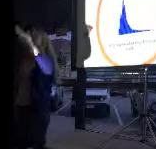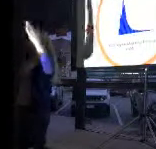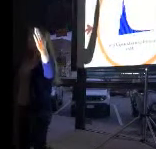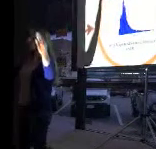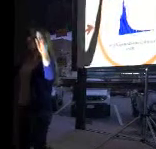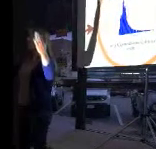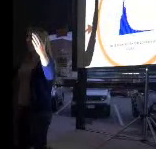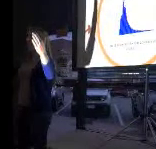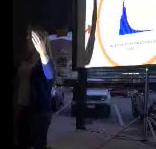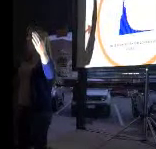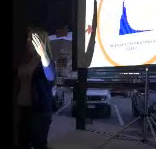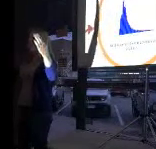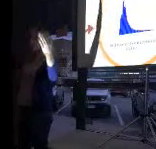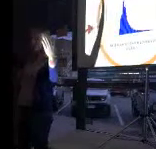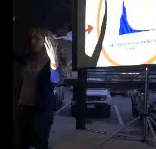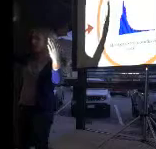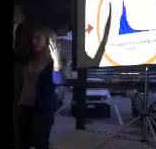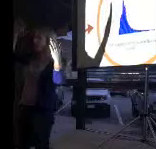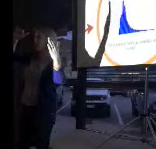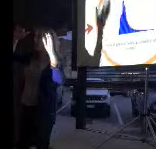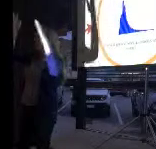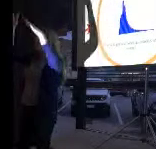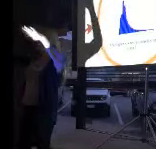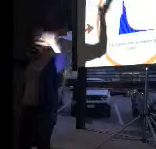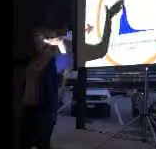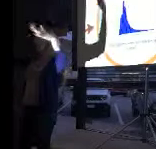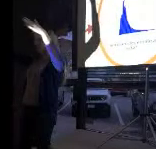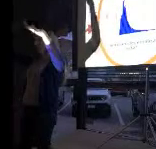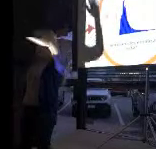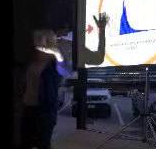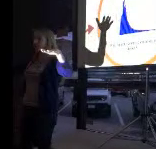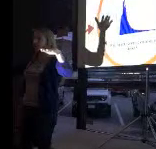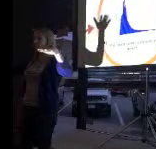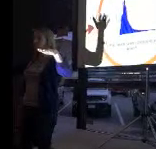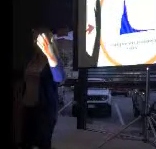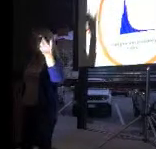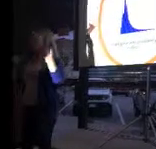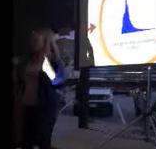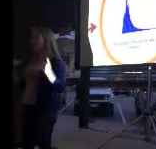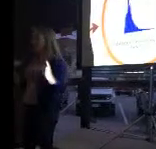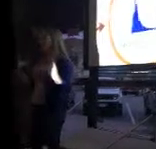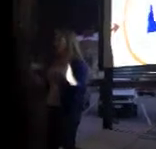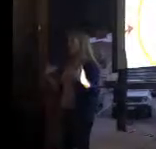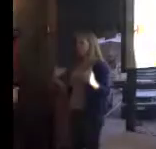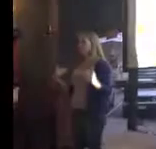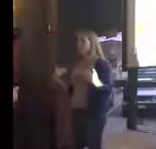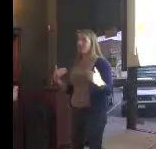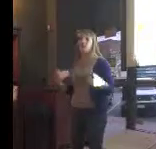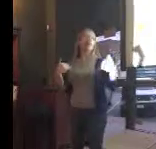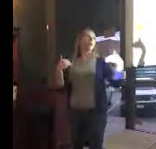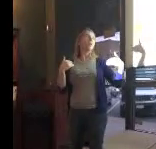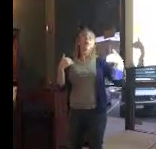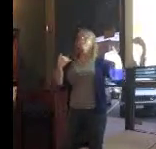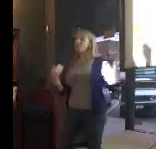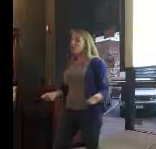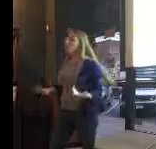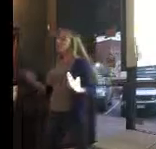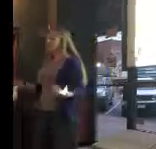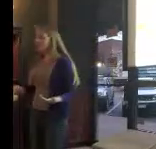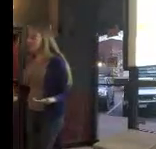this distribution out so that now that peak occurs in the middle and your tails are a little more symmetric. And that's what statistically we want to see. But the problem with doing